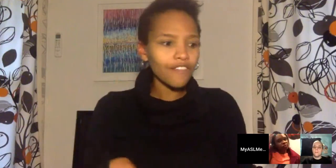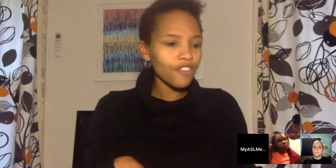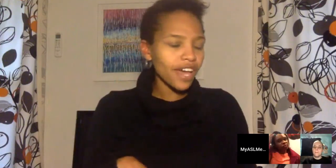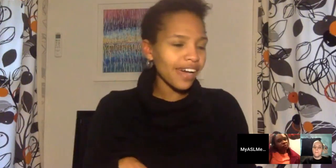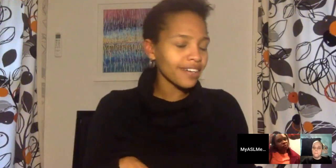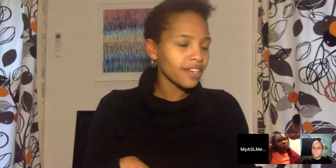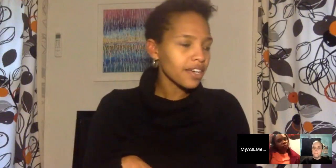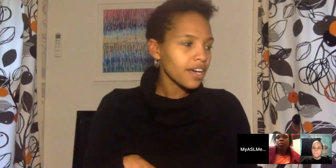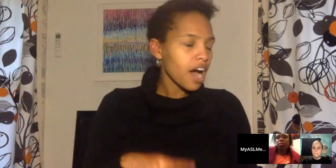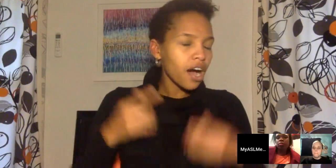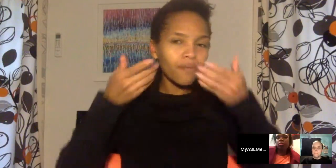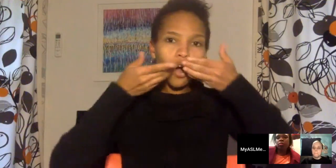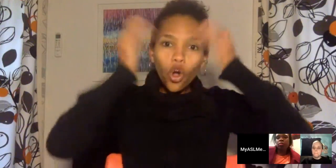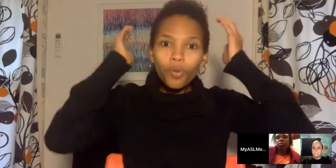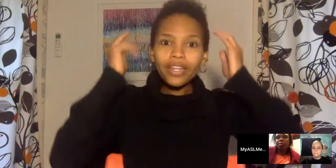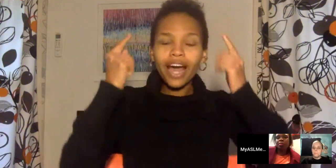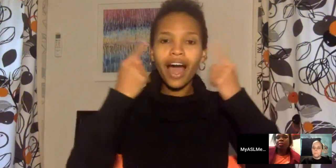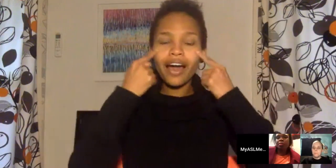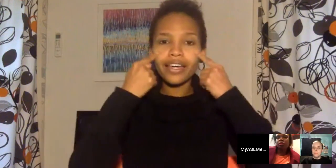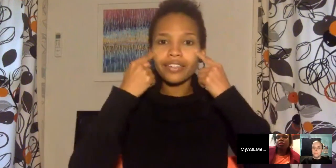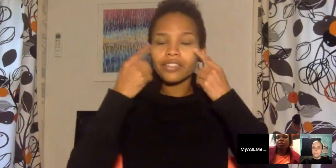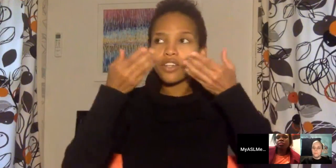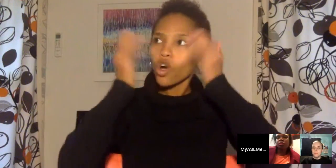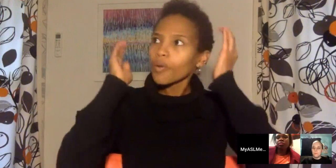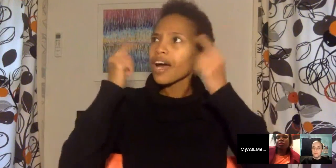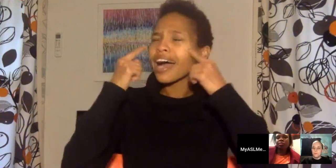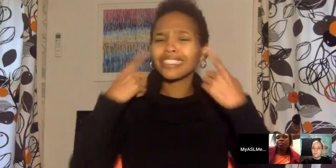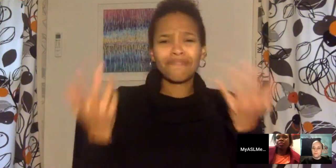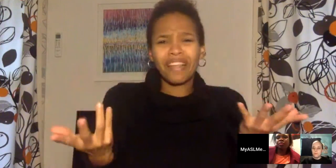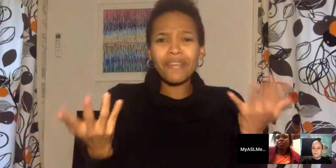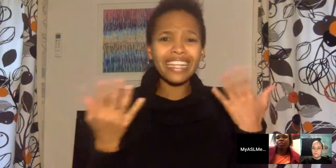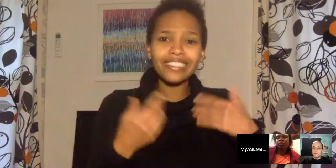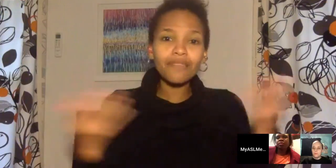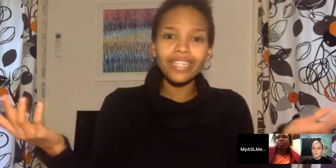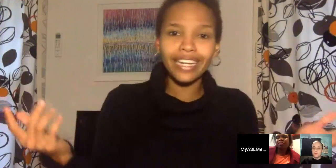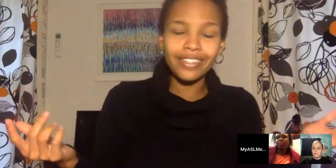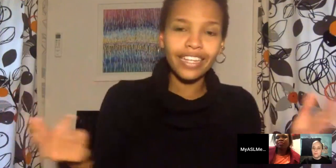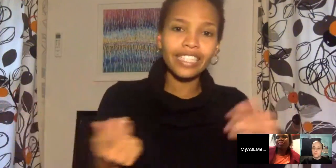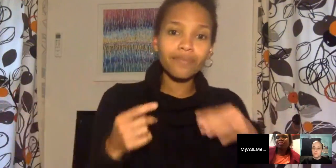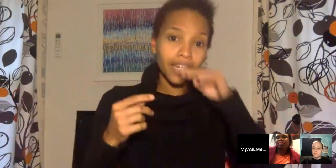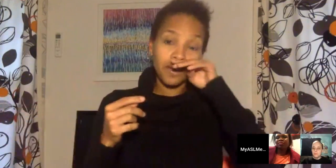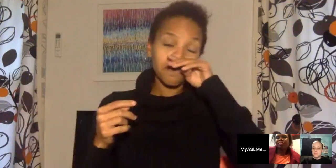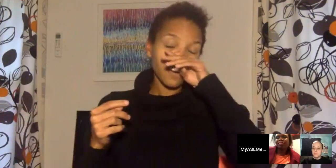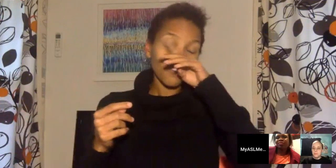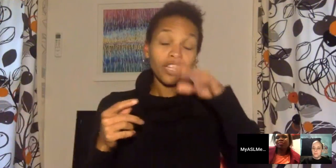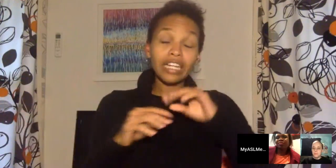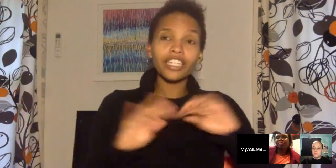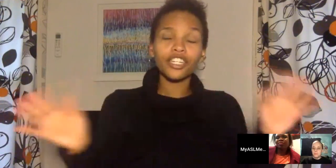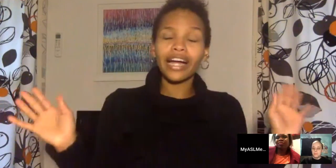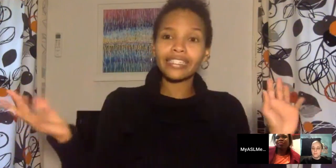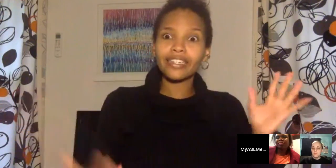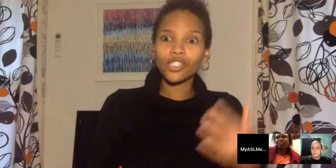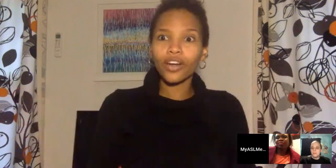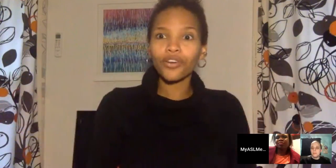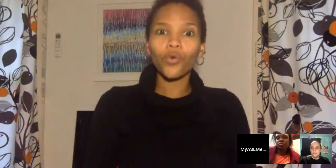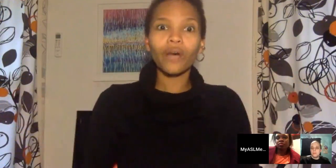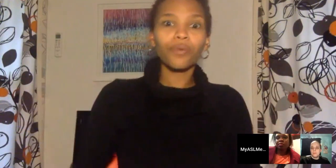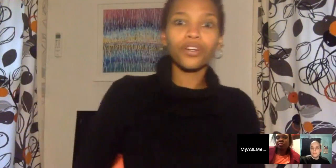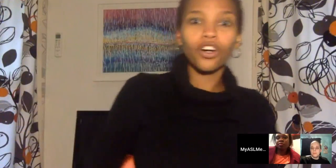for that. Open eyes. I mean, that seems like a really clear idea. So I don't know why we wouldn't all